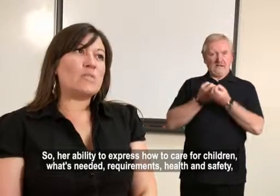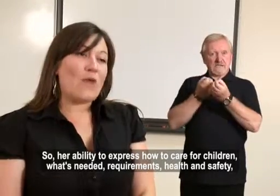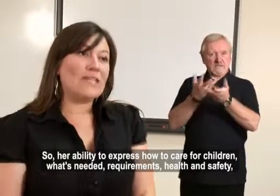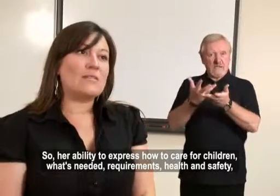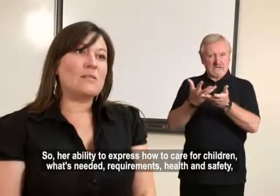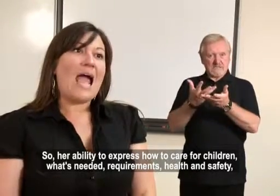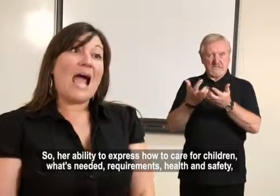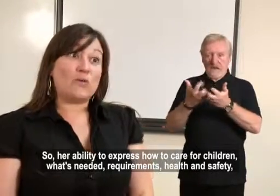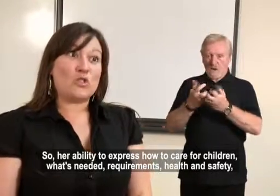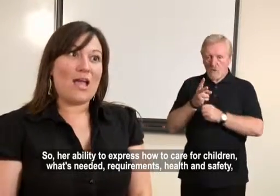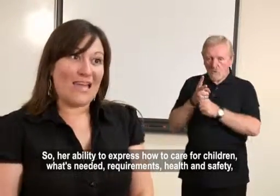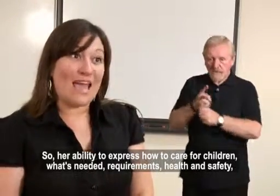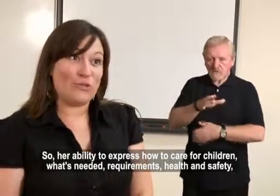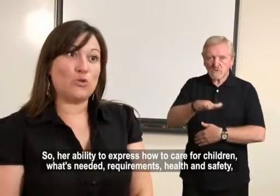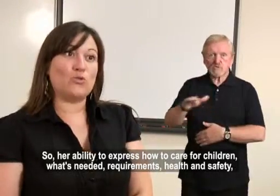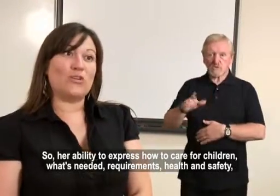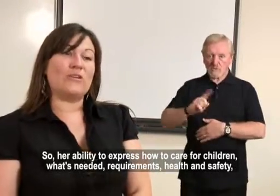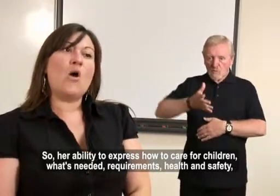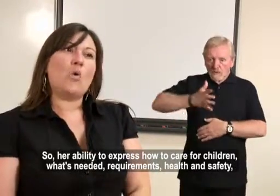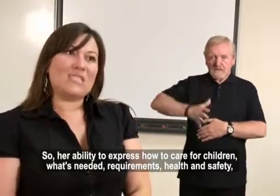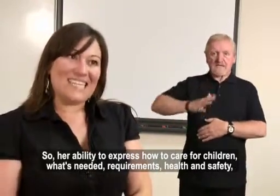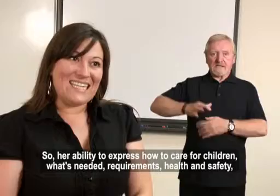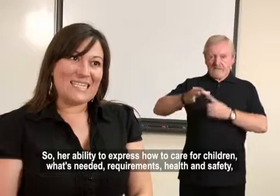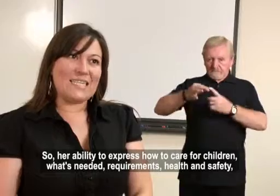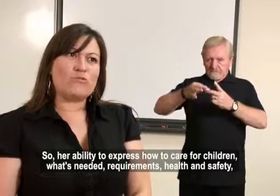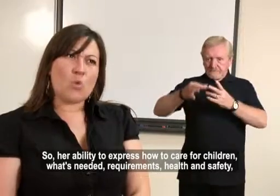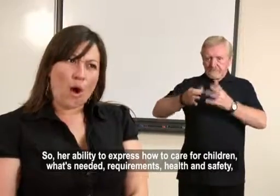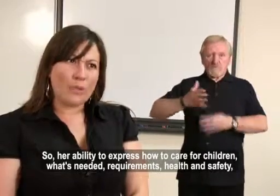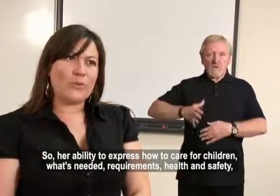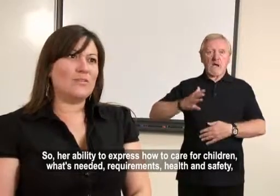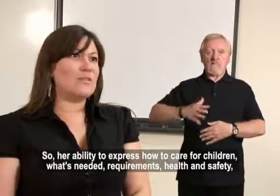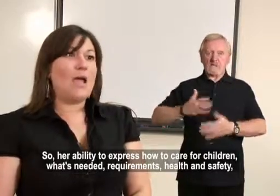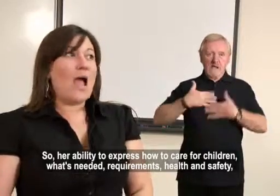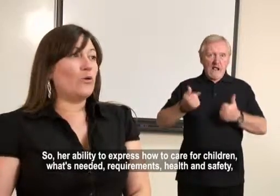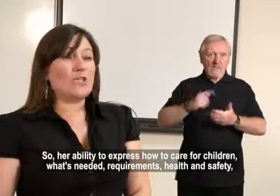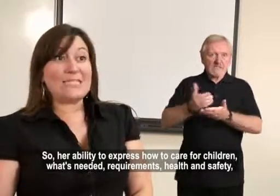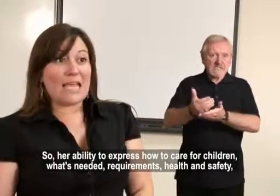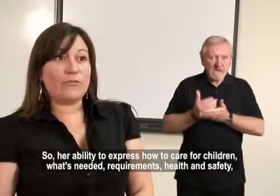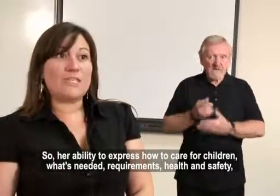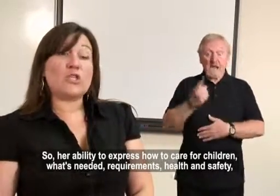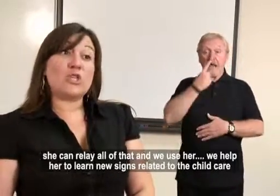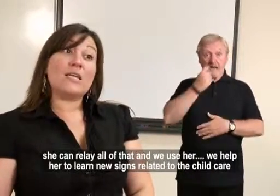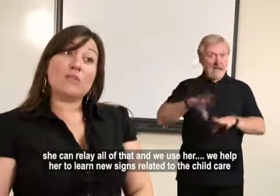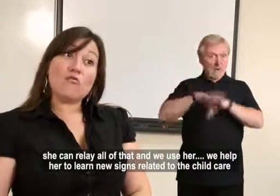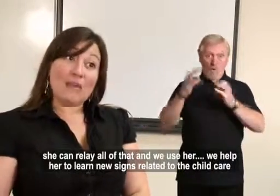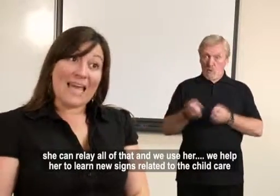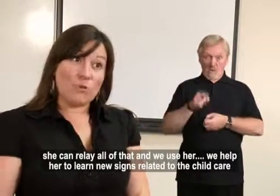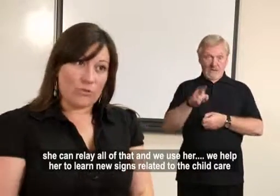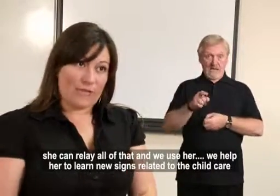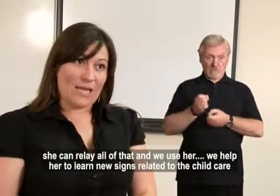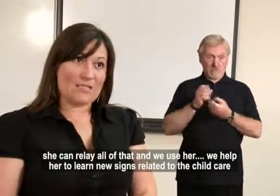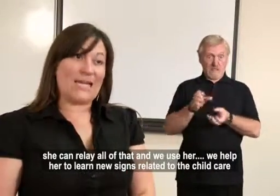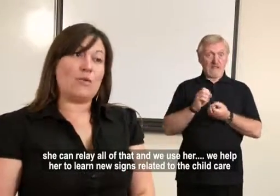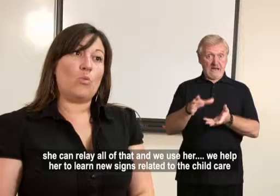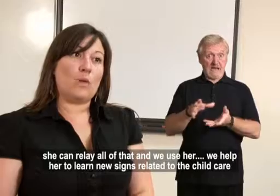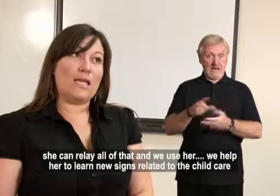to express how to care for children, what's needed, requirements, health and safety, she can relay all